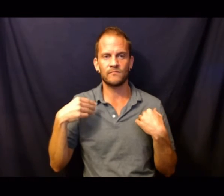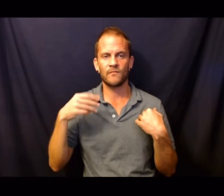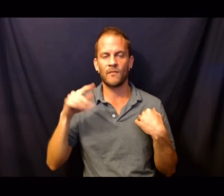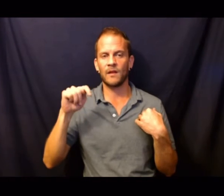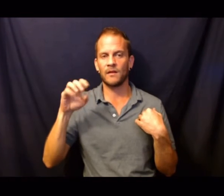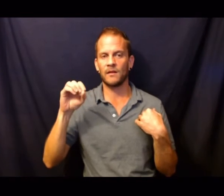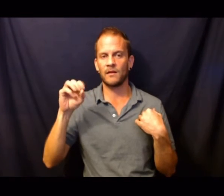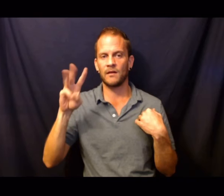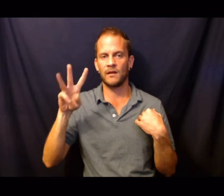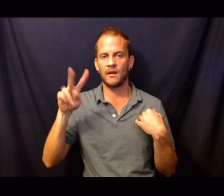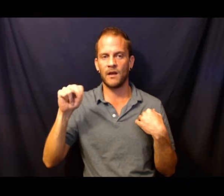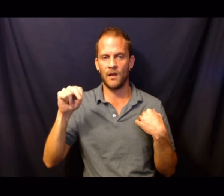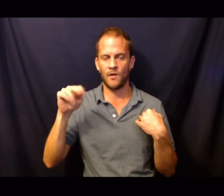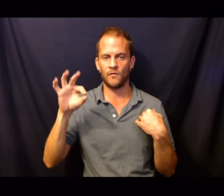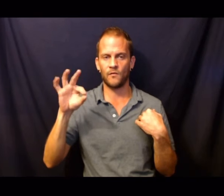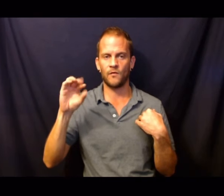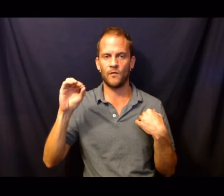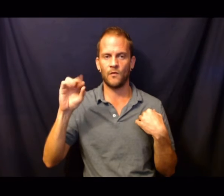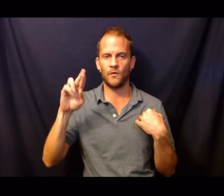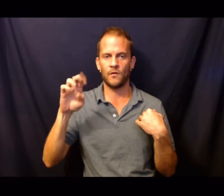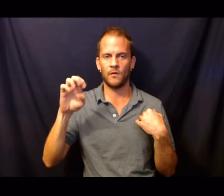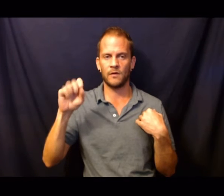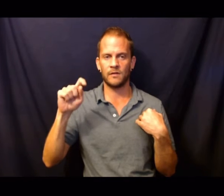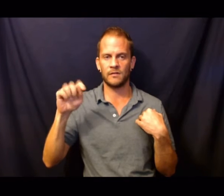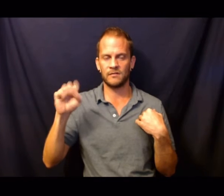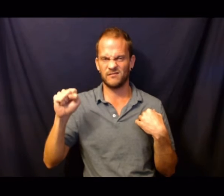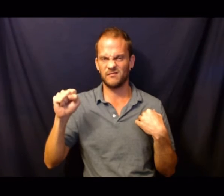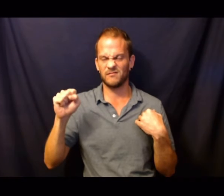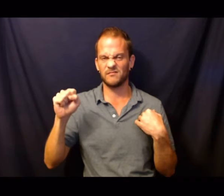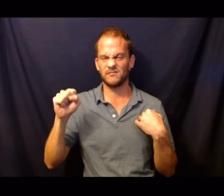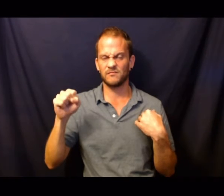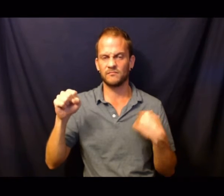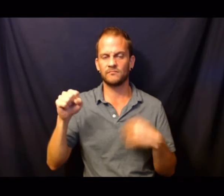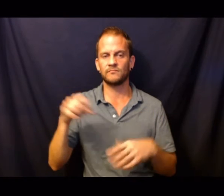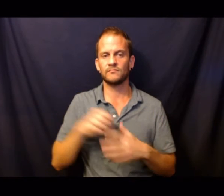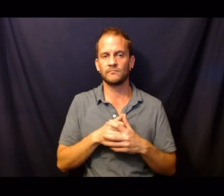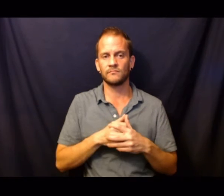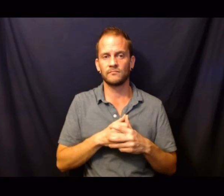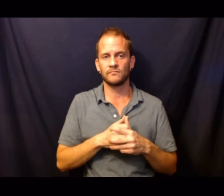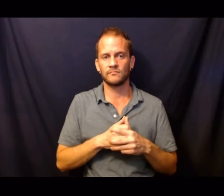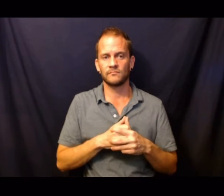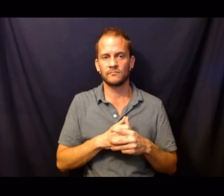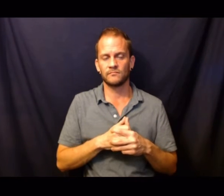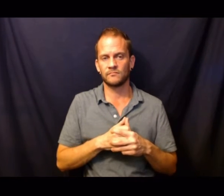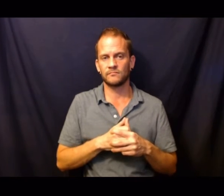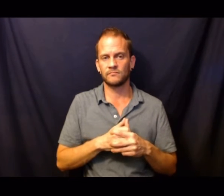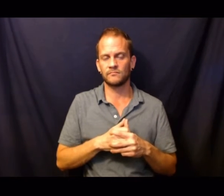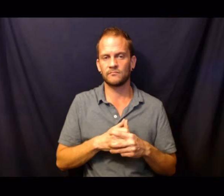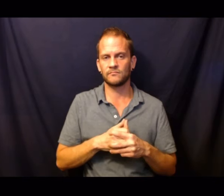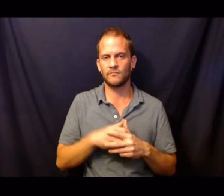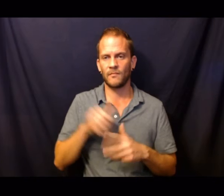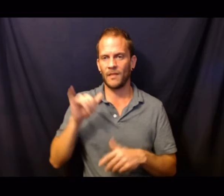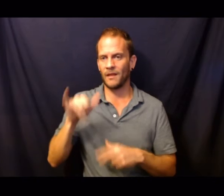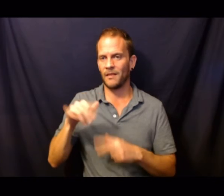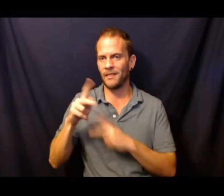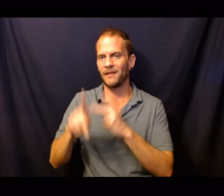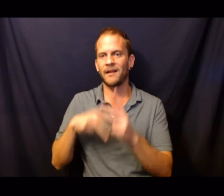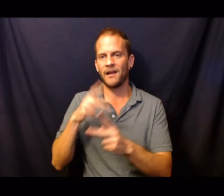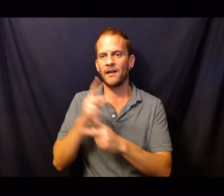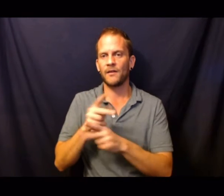land. So in Texas, the Texas Parks and Wildlife Department is responsible for protecting